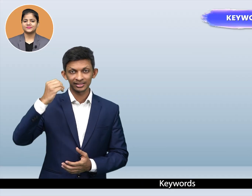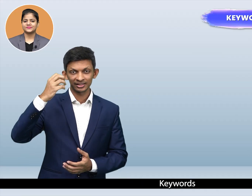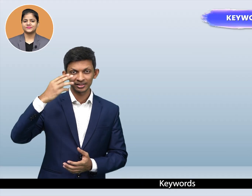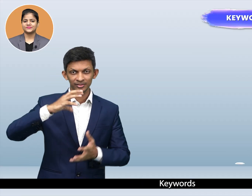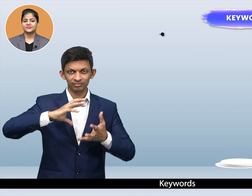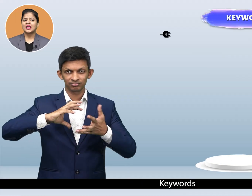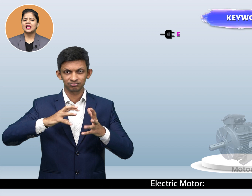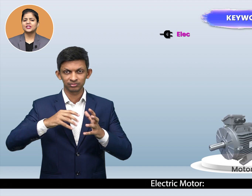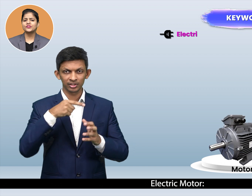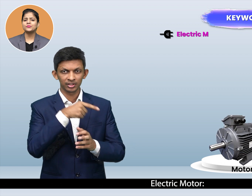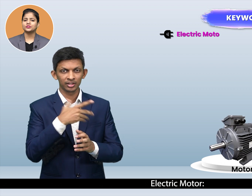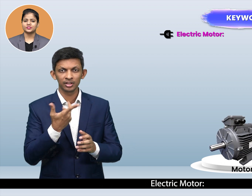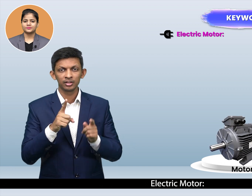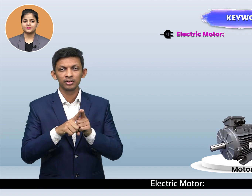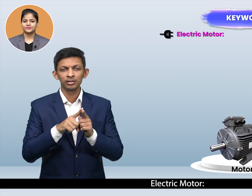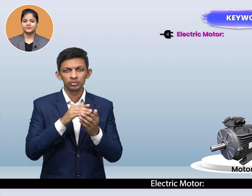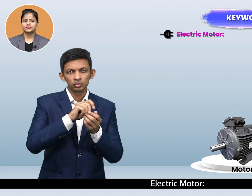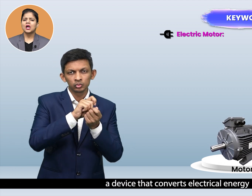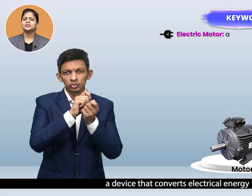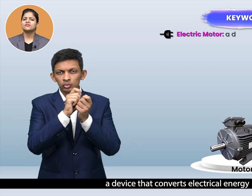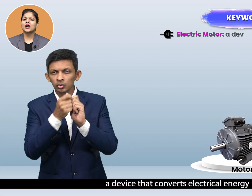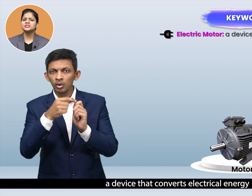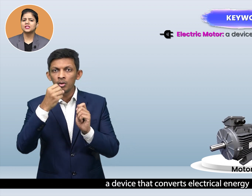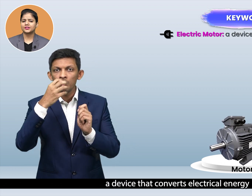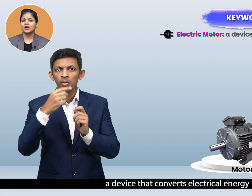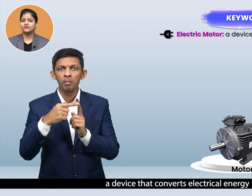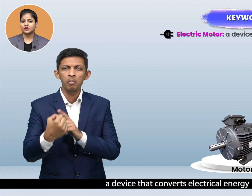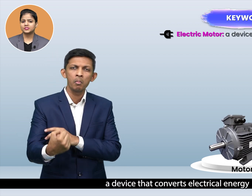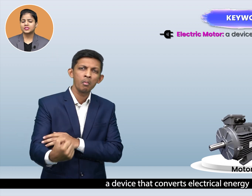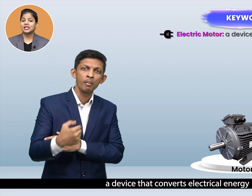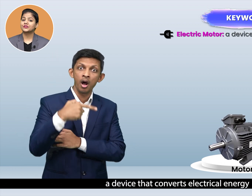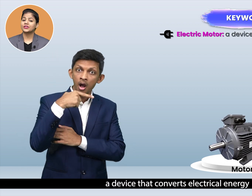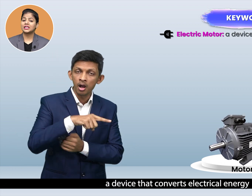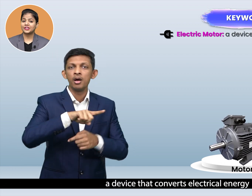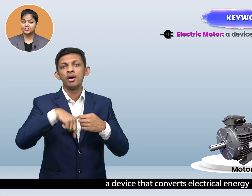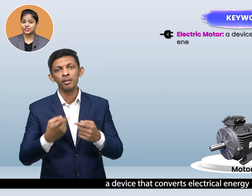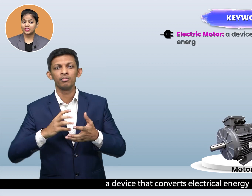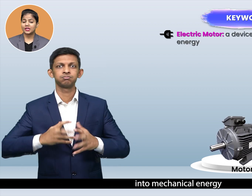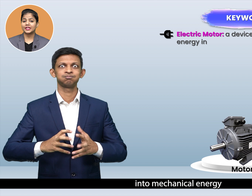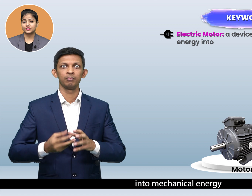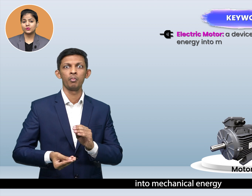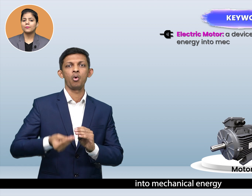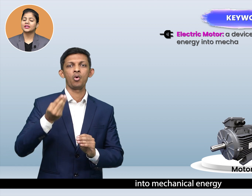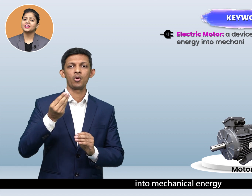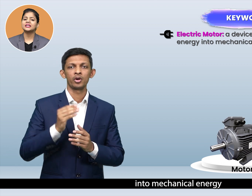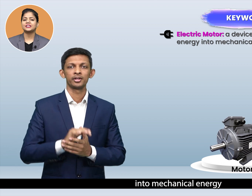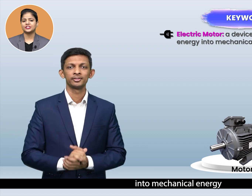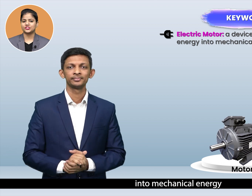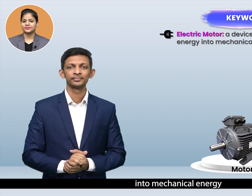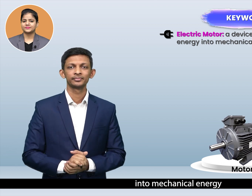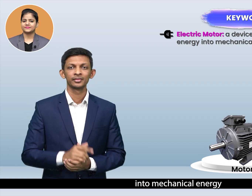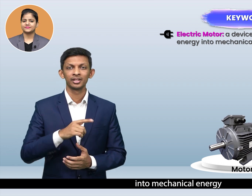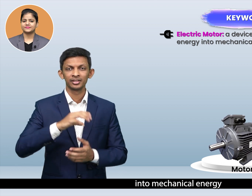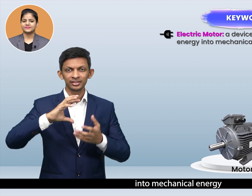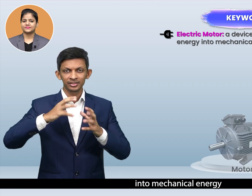Keywords. Electric motor, a device that converts electrical energy into mechanical